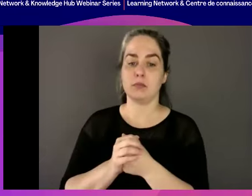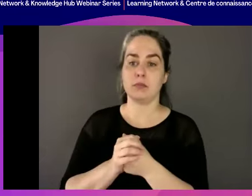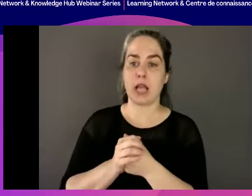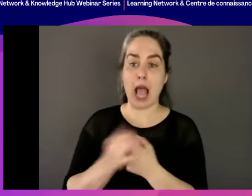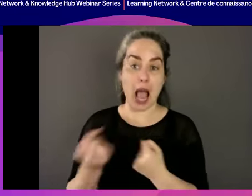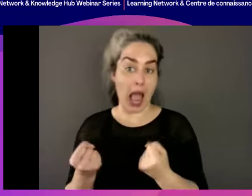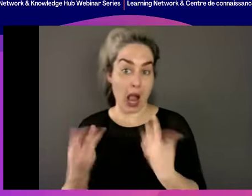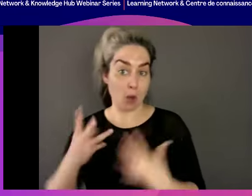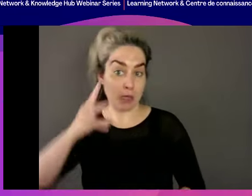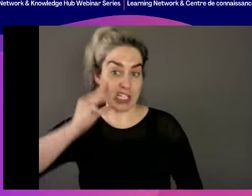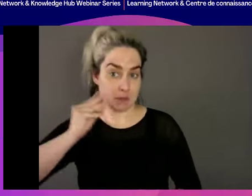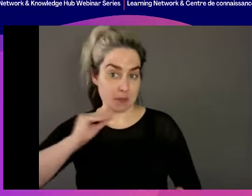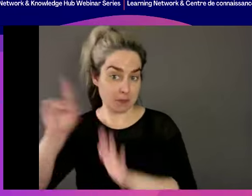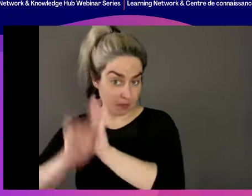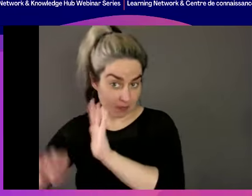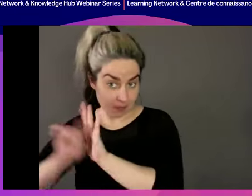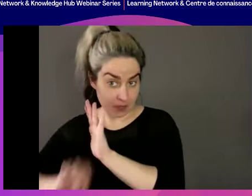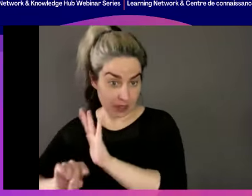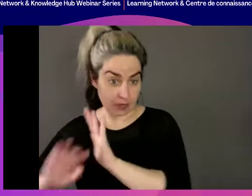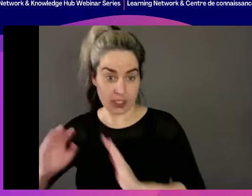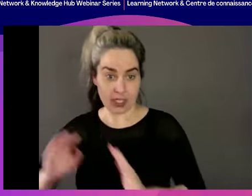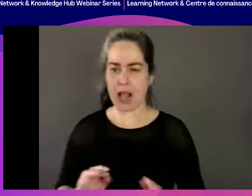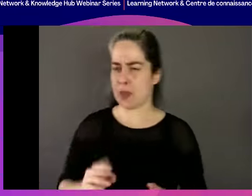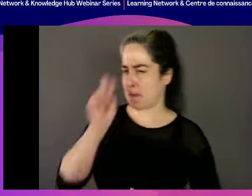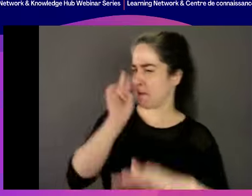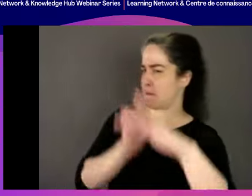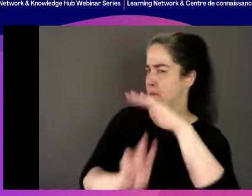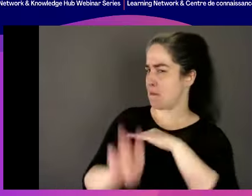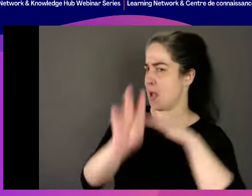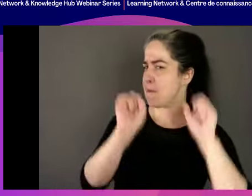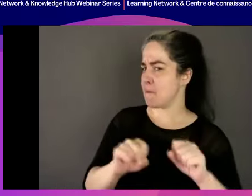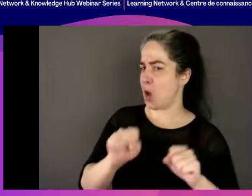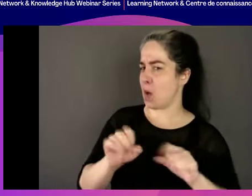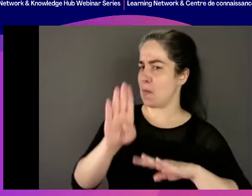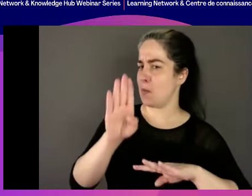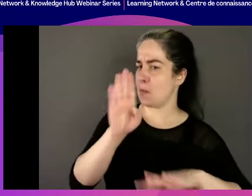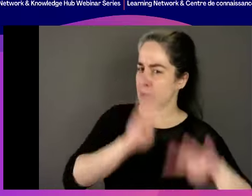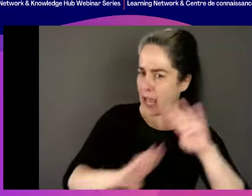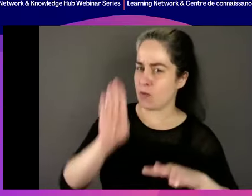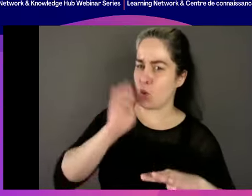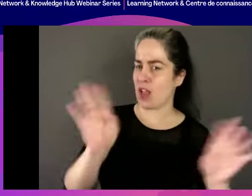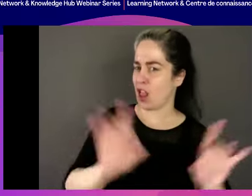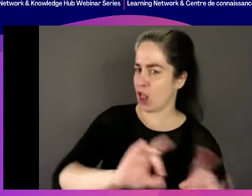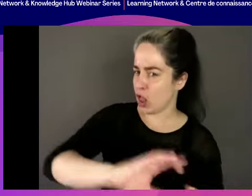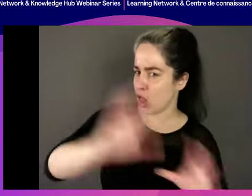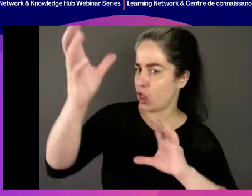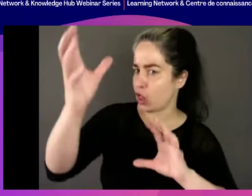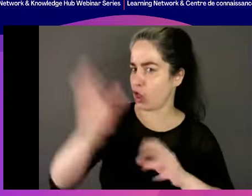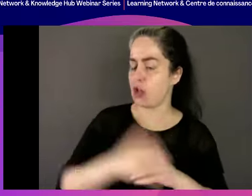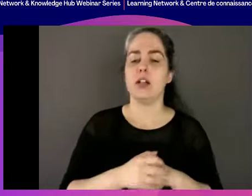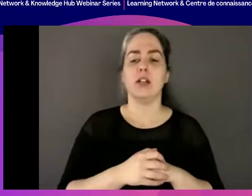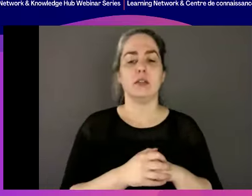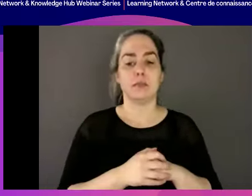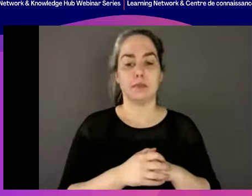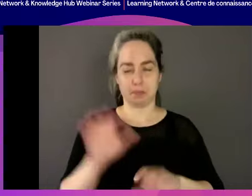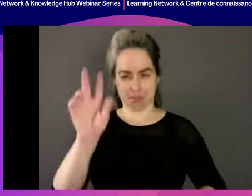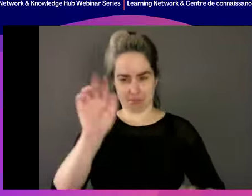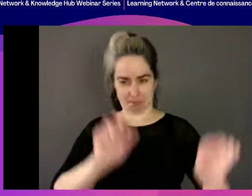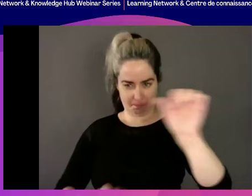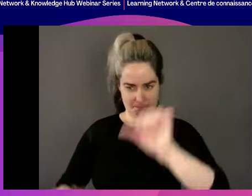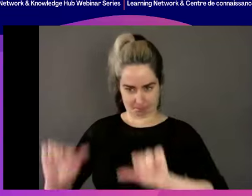of ACEs and predicted delinquent events in youth. And they also assessed the